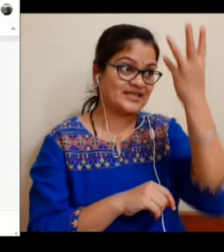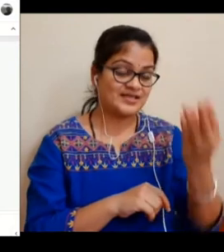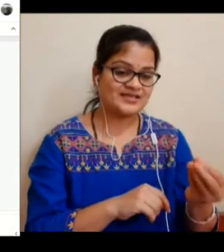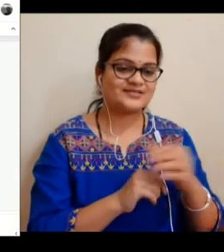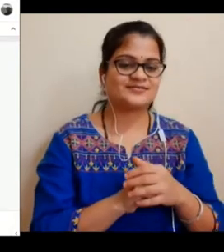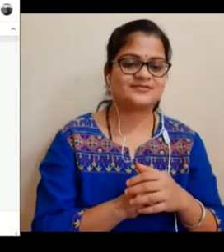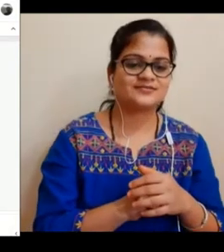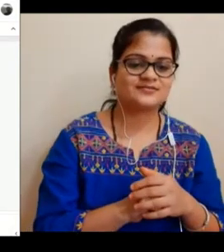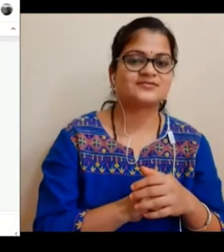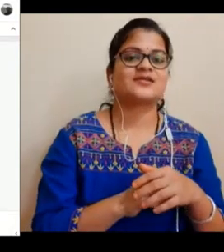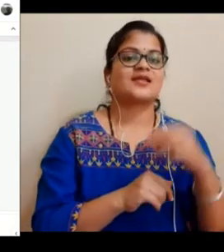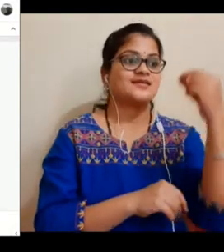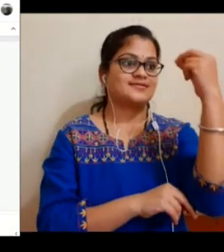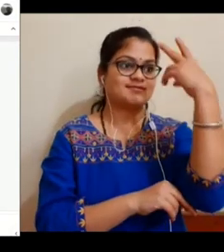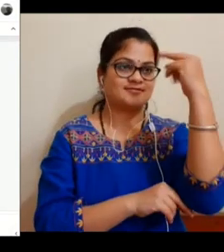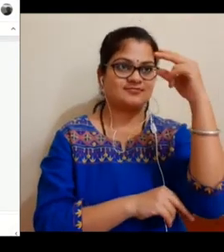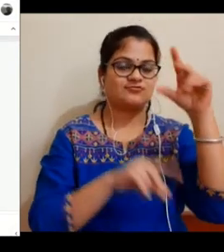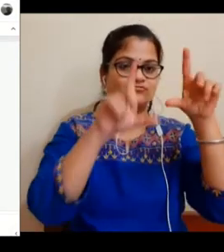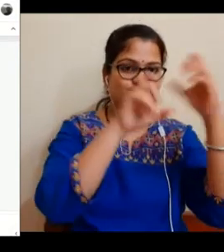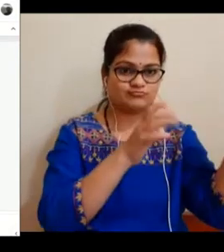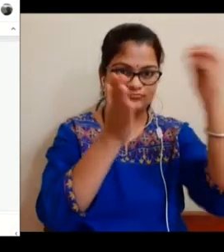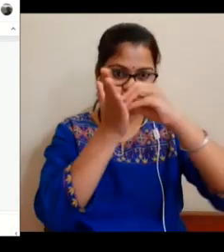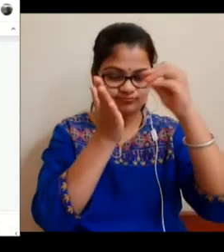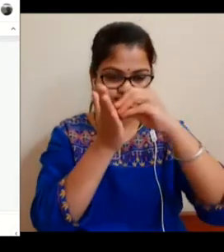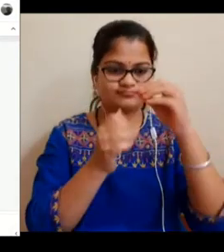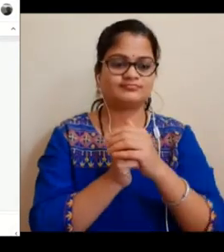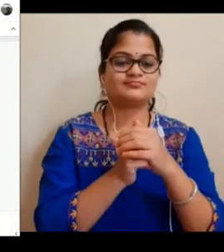Maybe I'll make more stars.